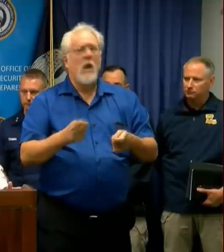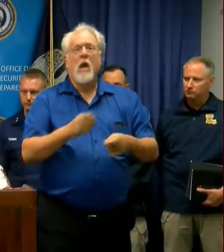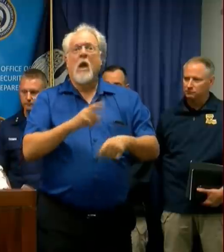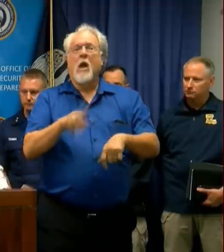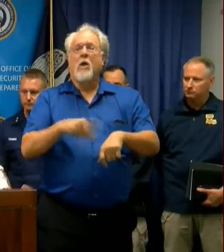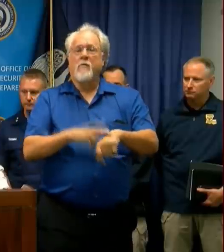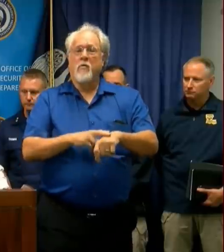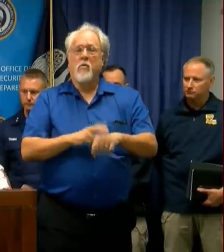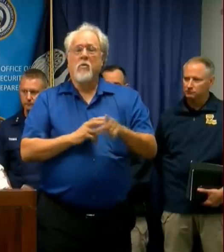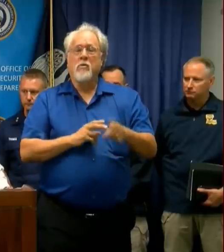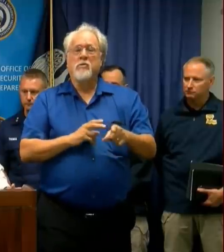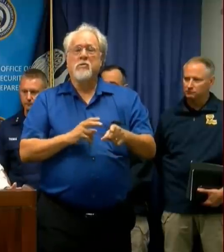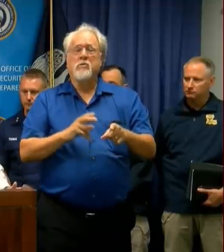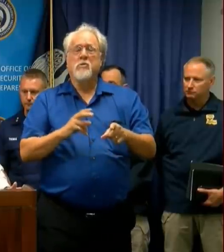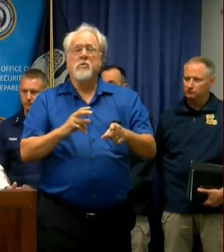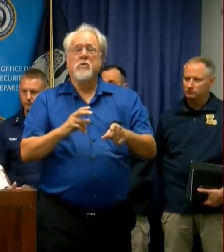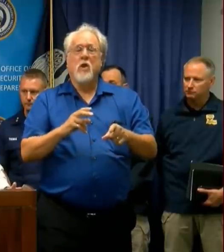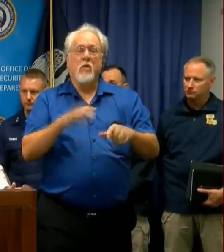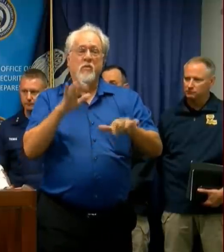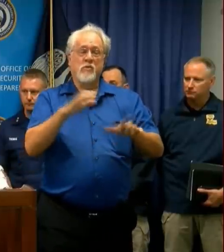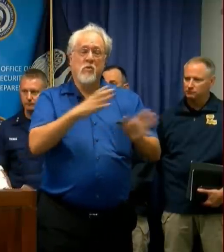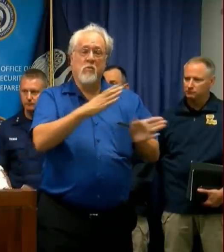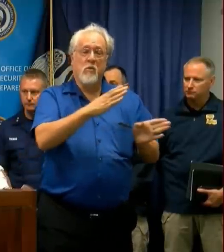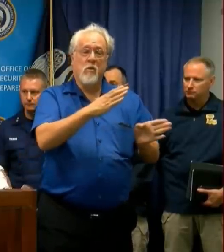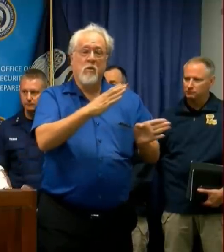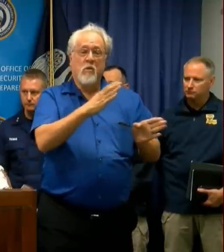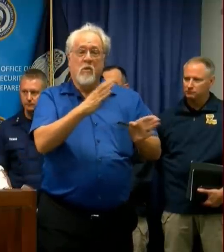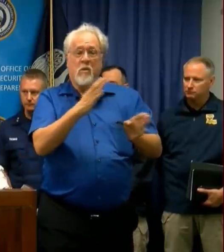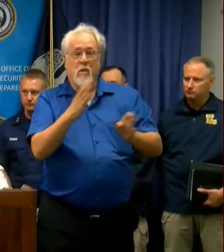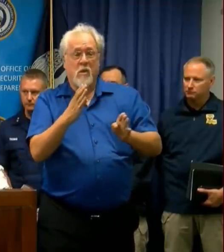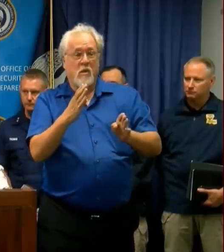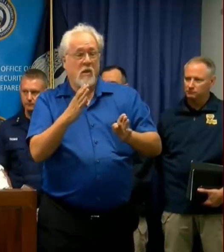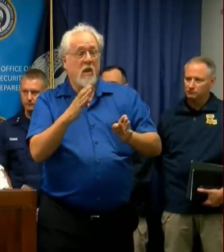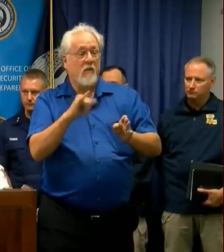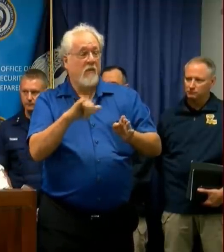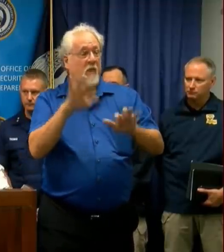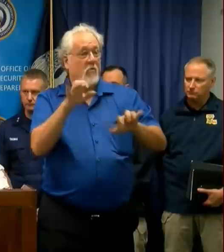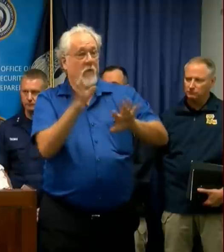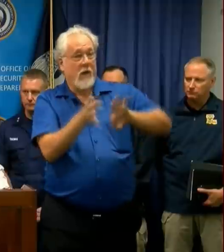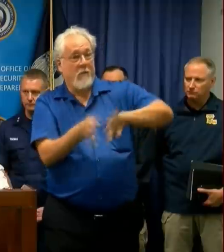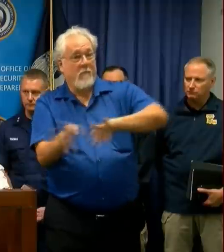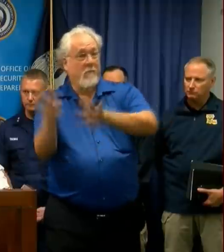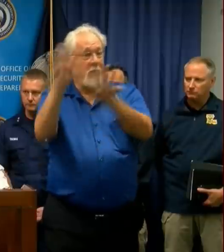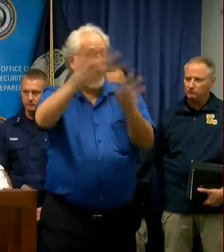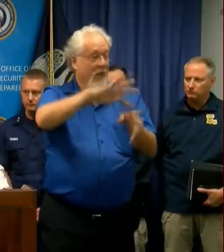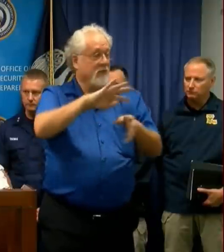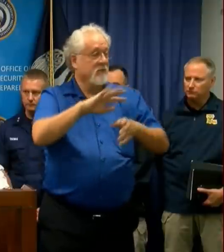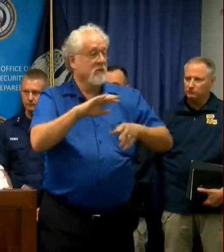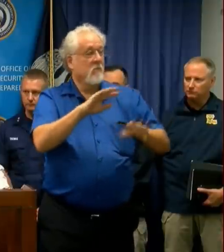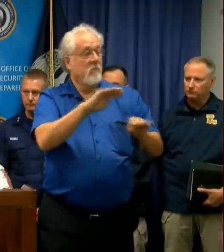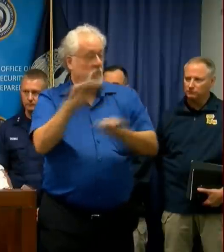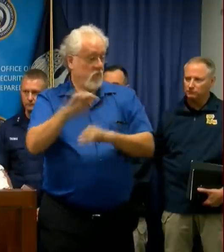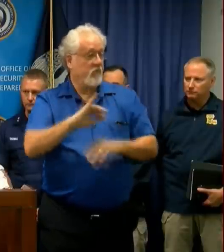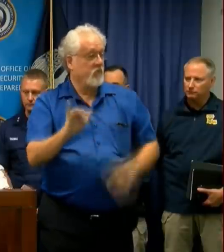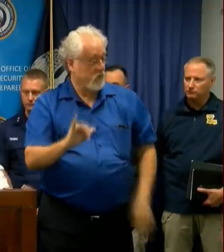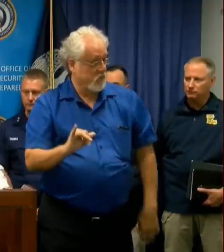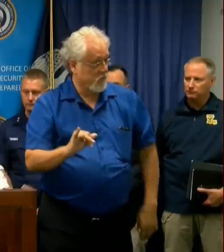course, as the storm moves further to the east, those rain bands will move further to the east as